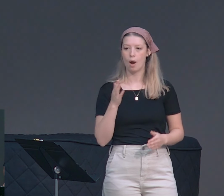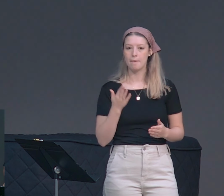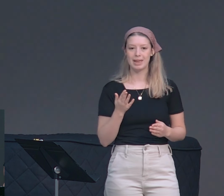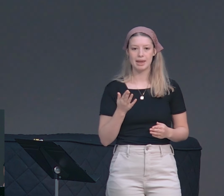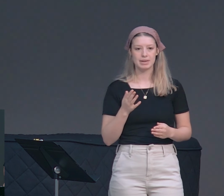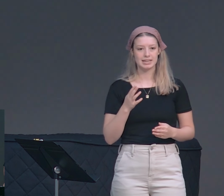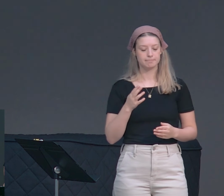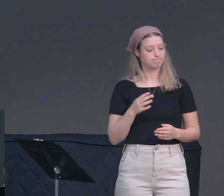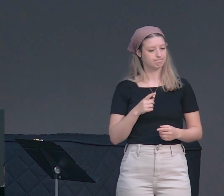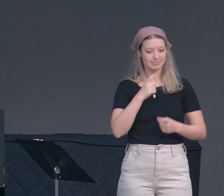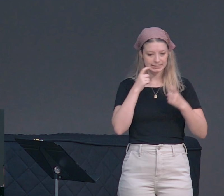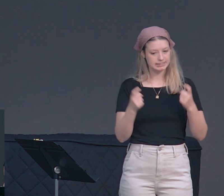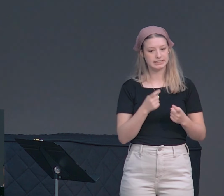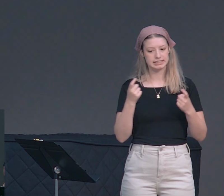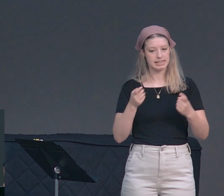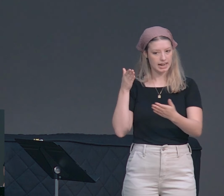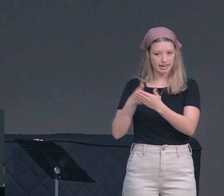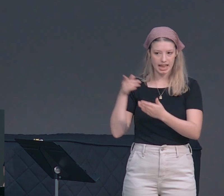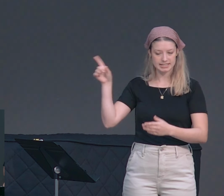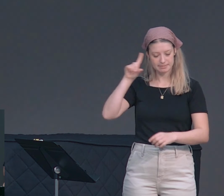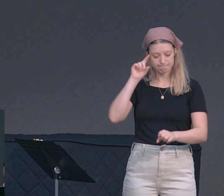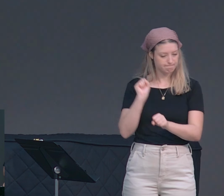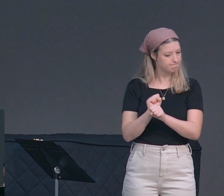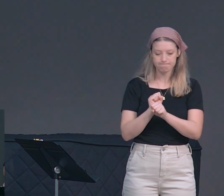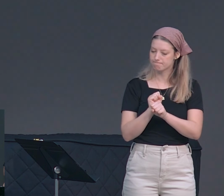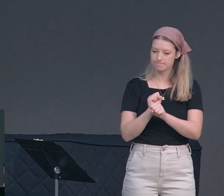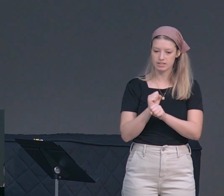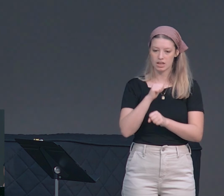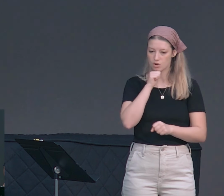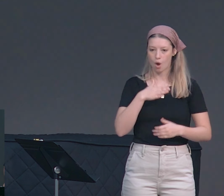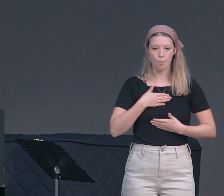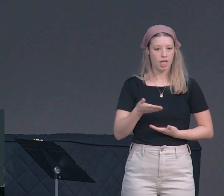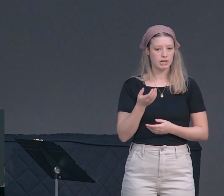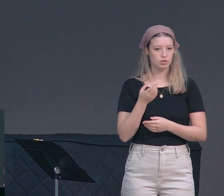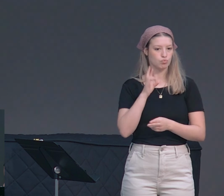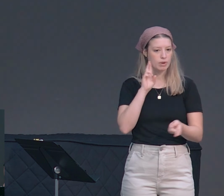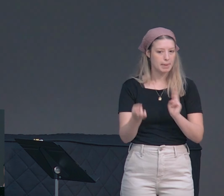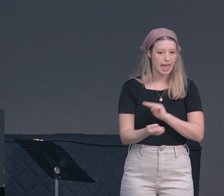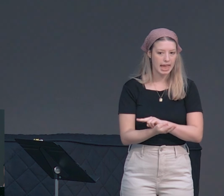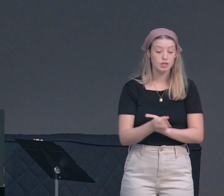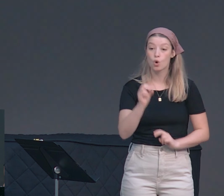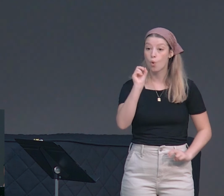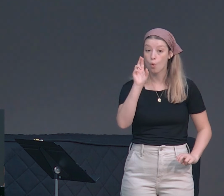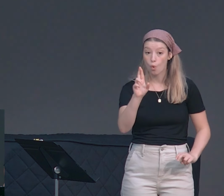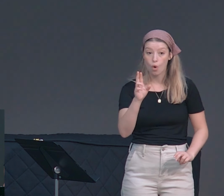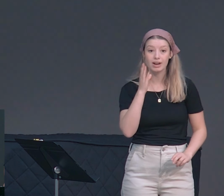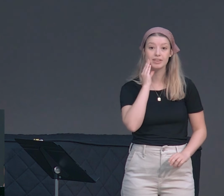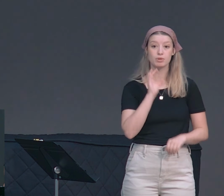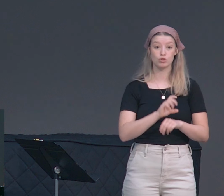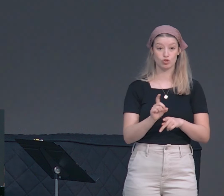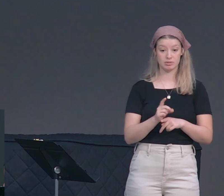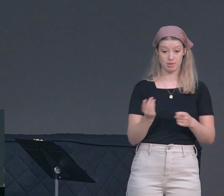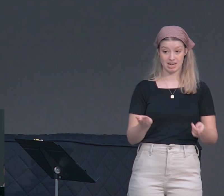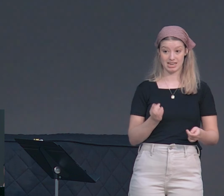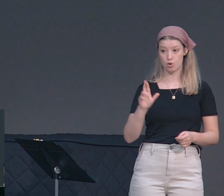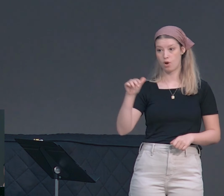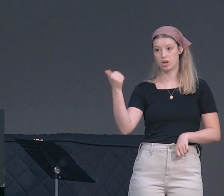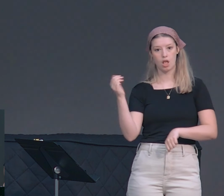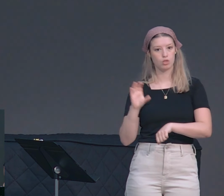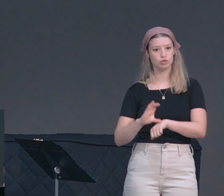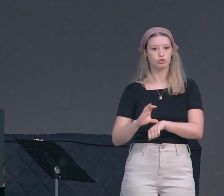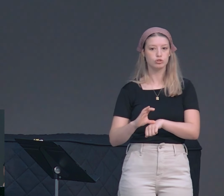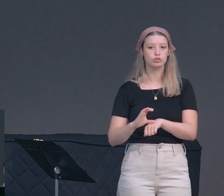sinning against God habitually with an unwillingness to repent, or if you're under discipline at this church or another